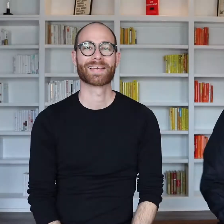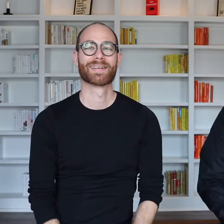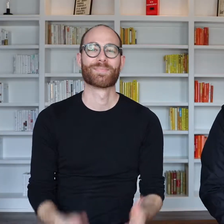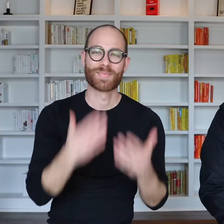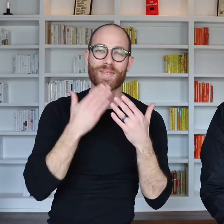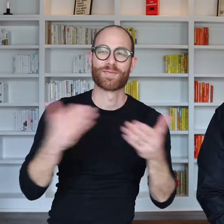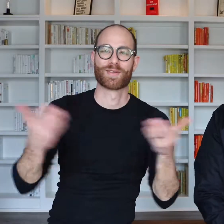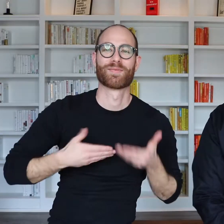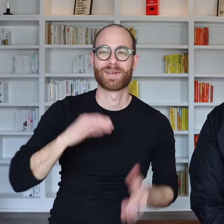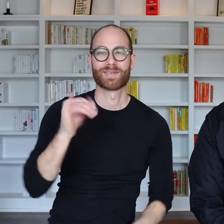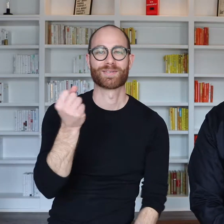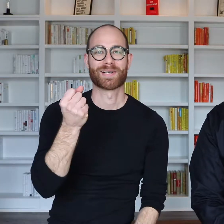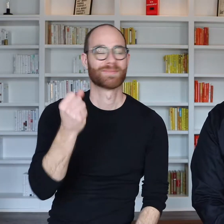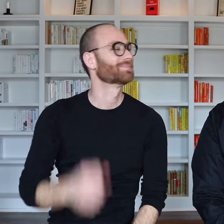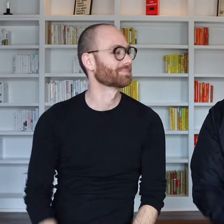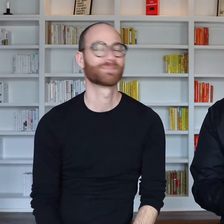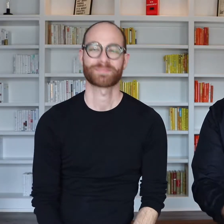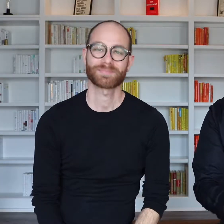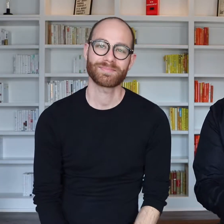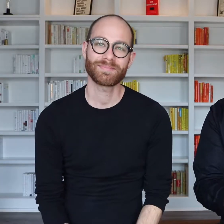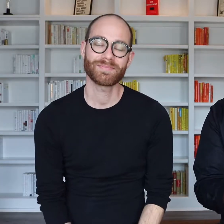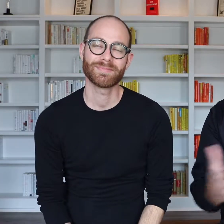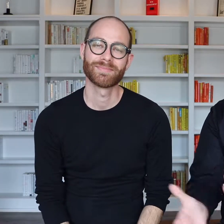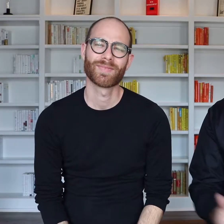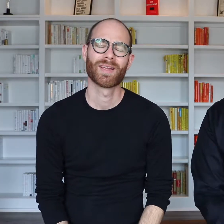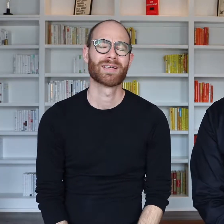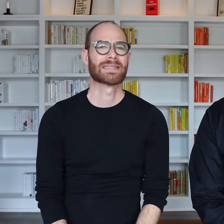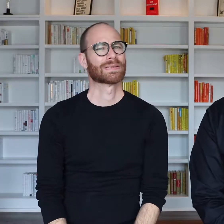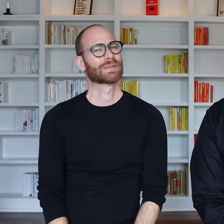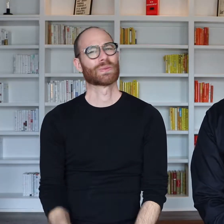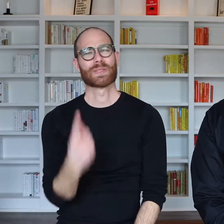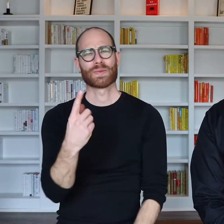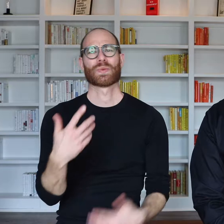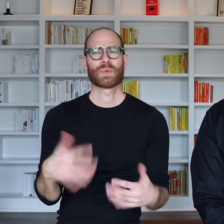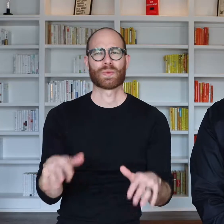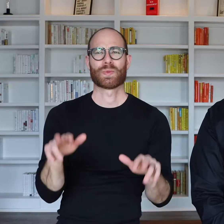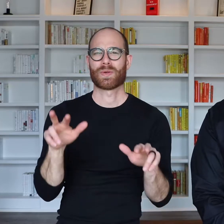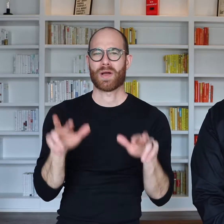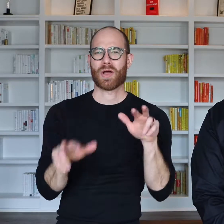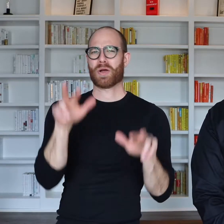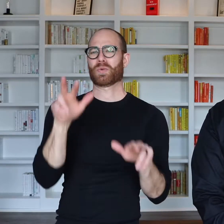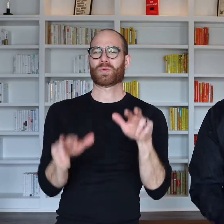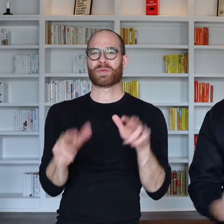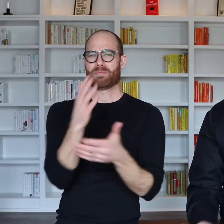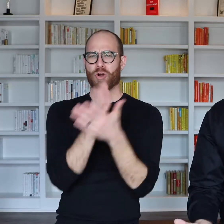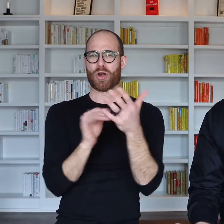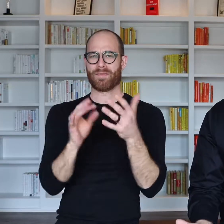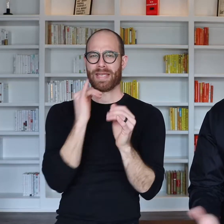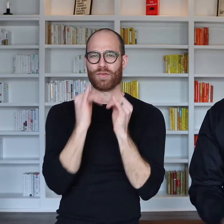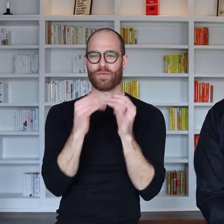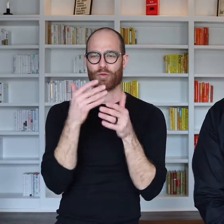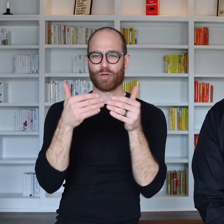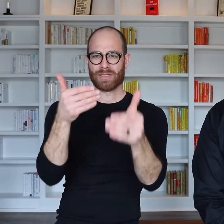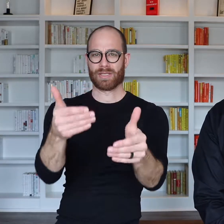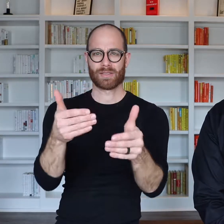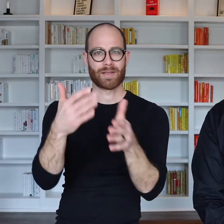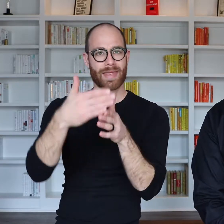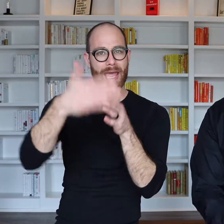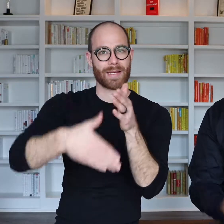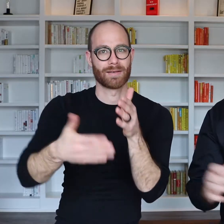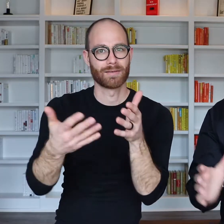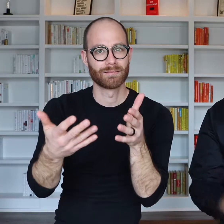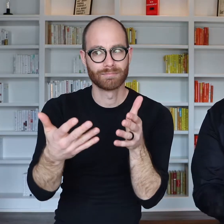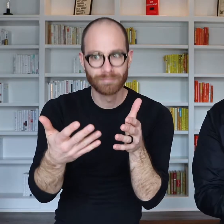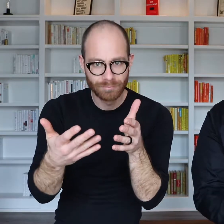Thanks so much for having me, Josiah. One of the more awkward stages in any job interview is the ending. You've got to find a way to sort